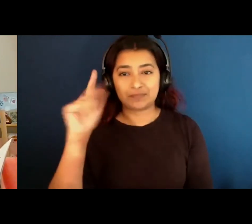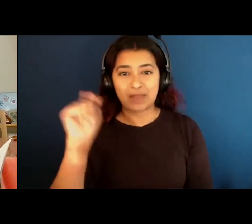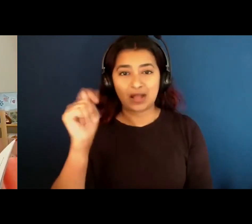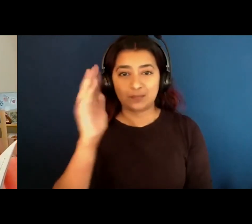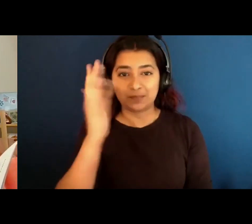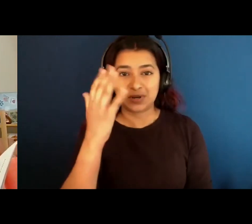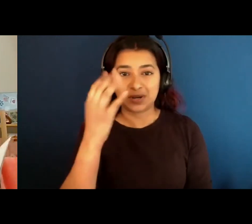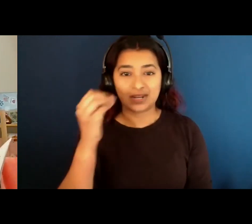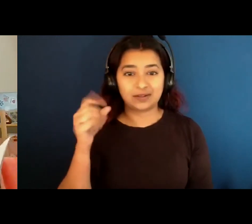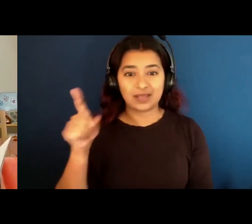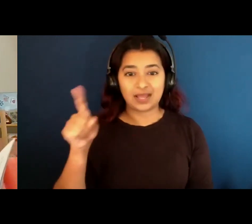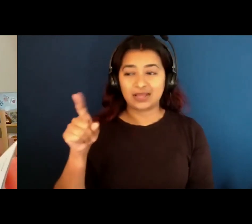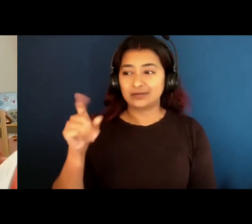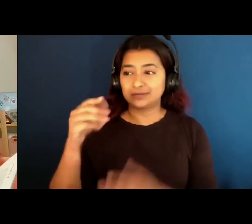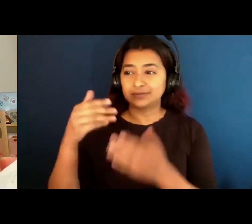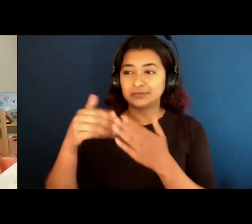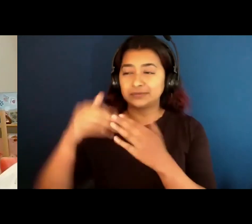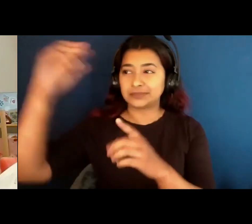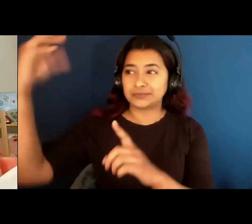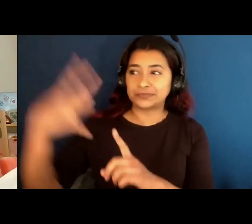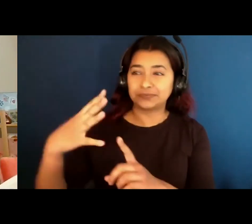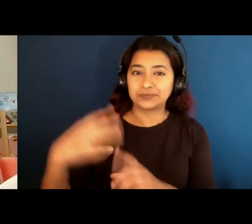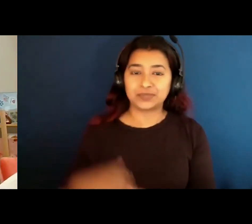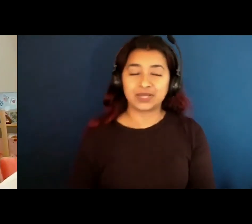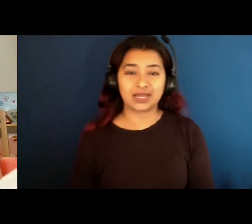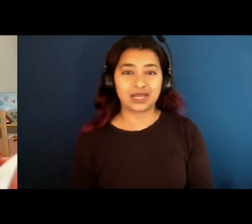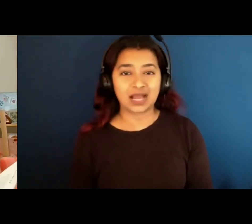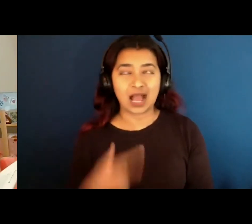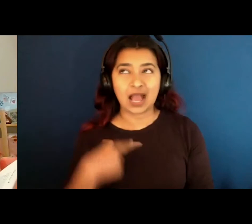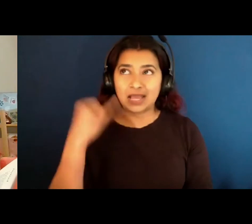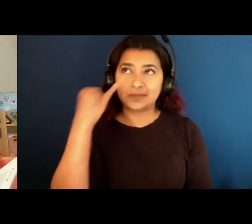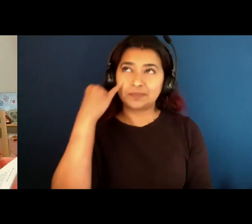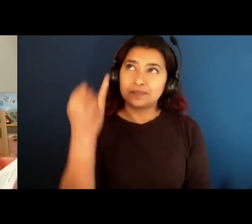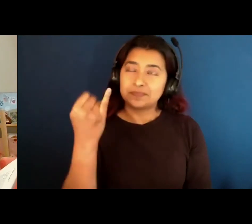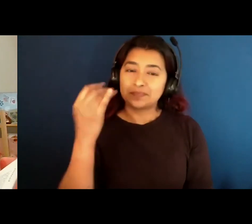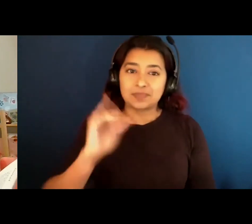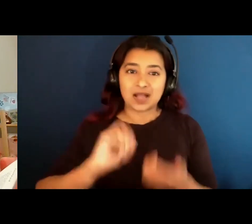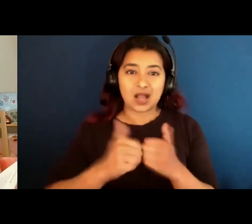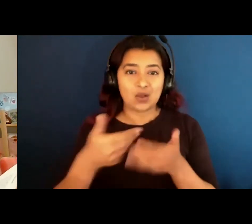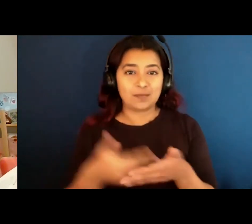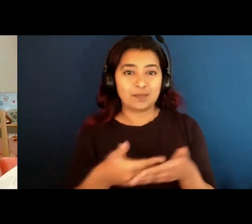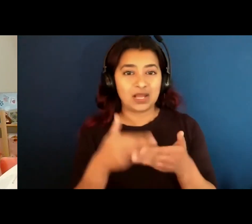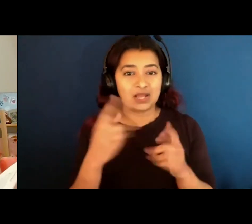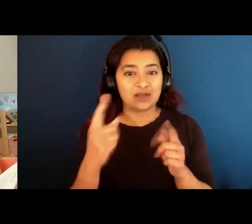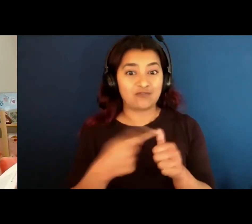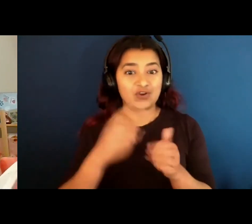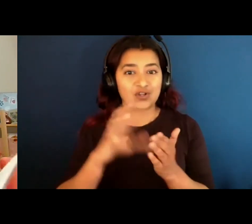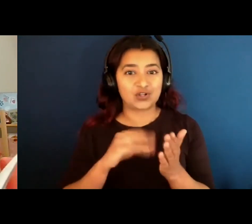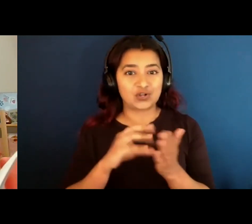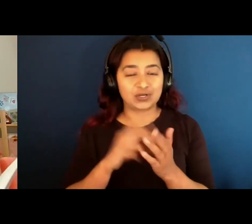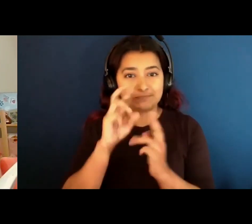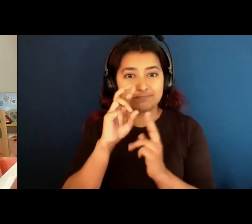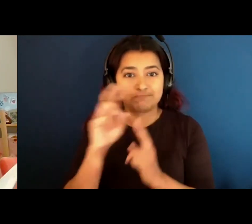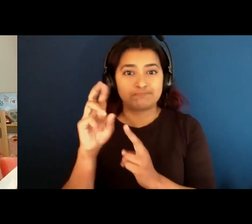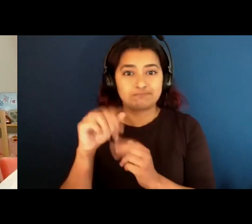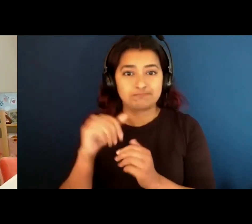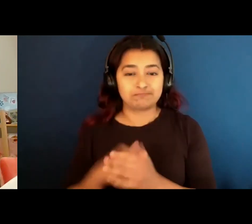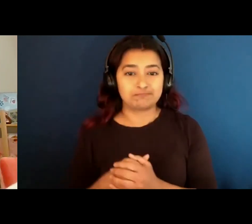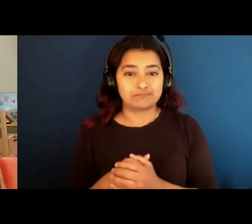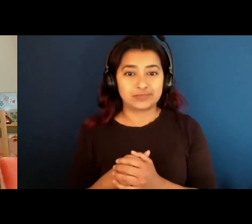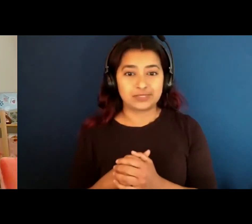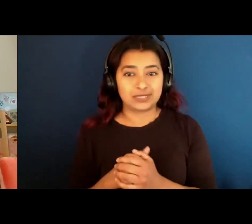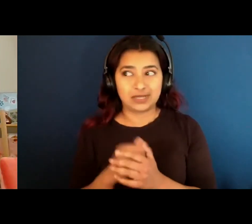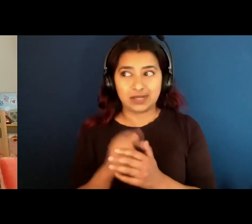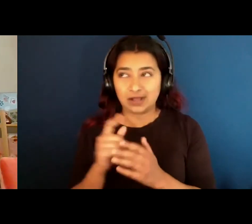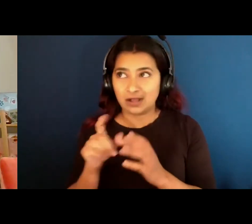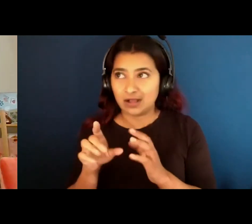catching the most light. I imagine this is how a baby first learns reverence upon finding all the color